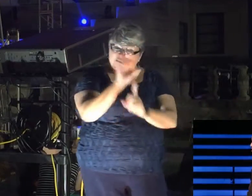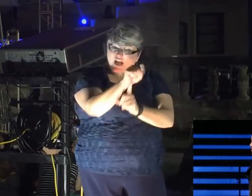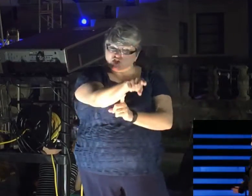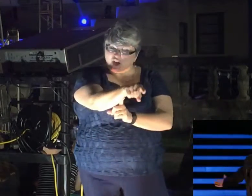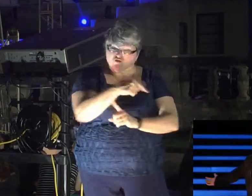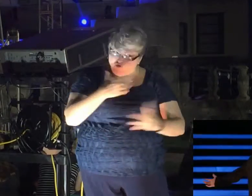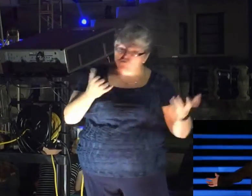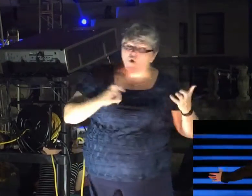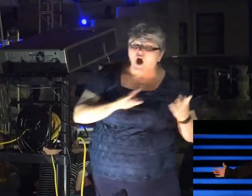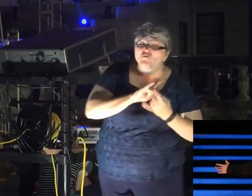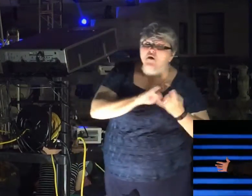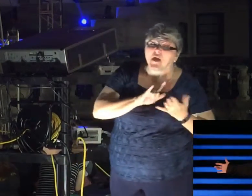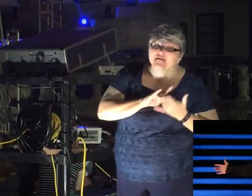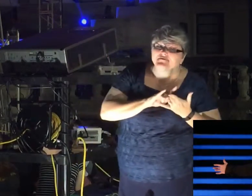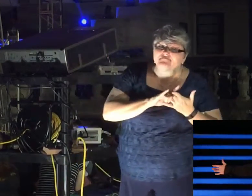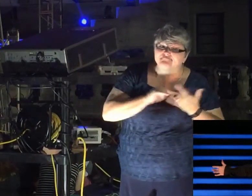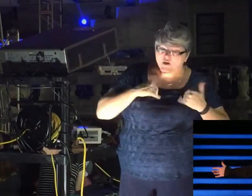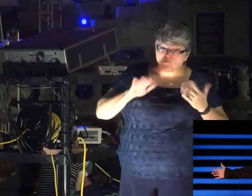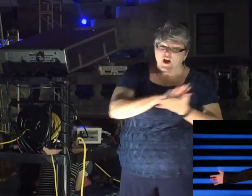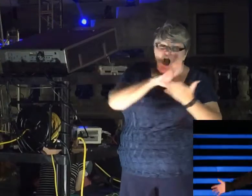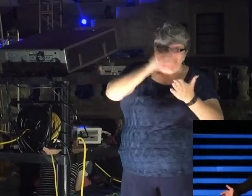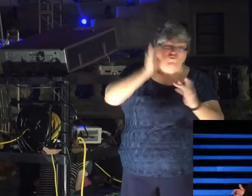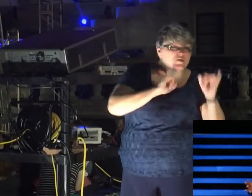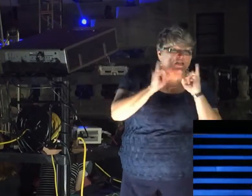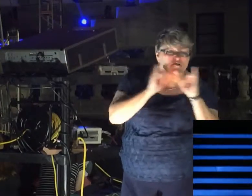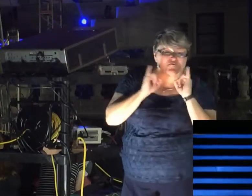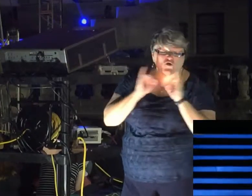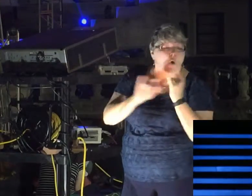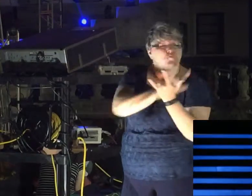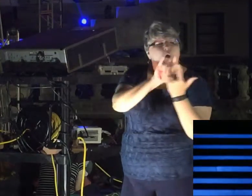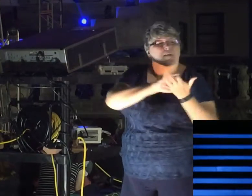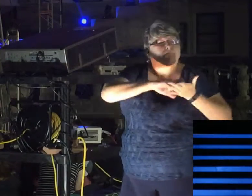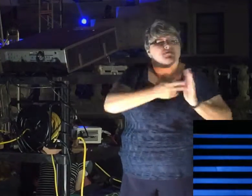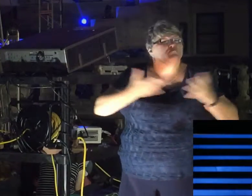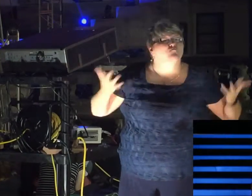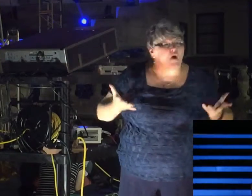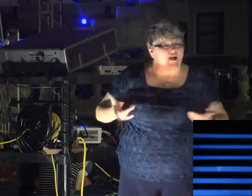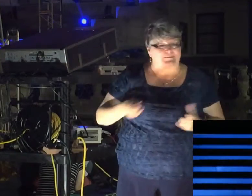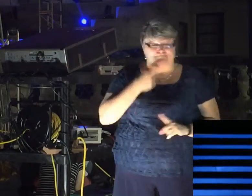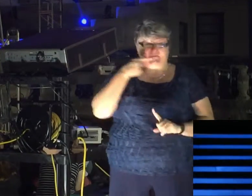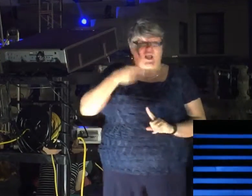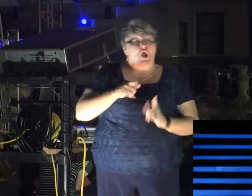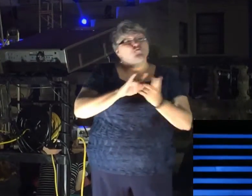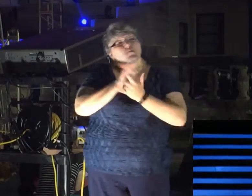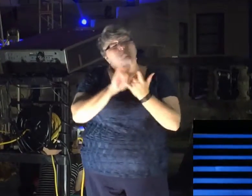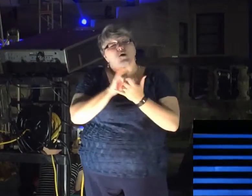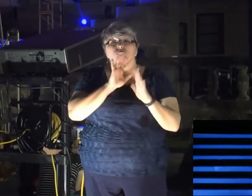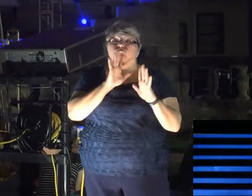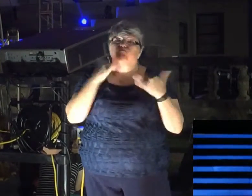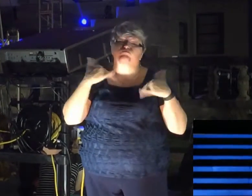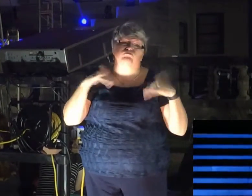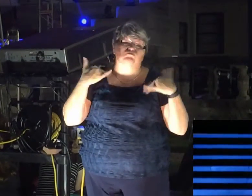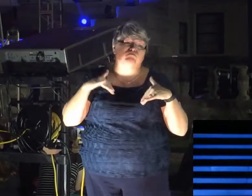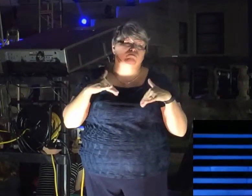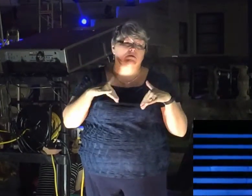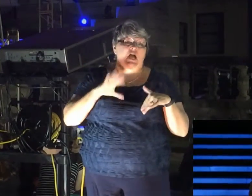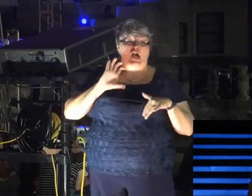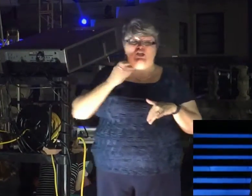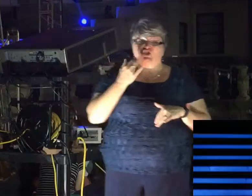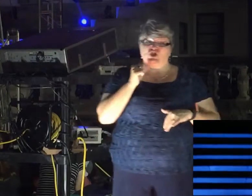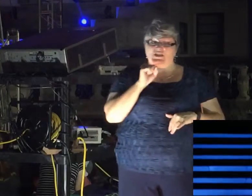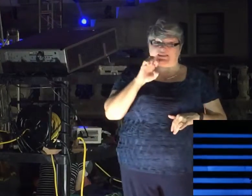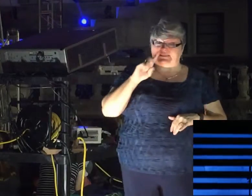people. Gotcha. You want romance. And when college students are interviewed about what romance is, it is